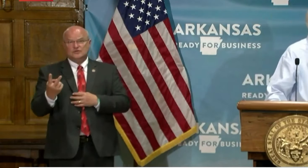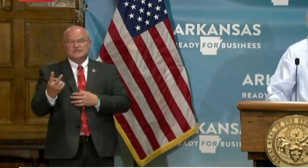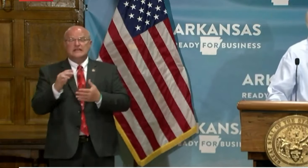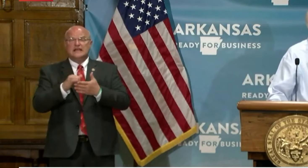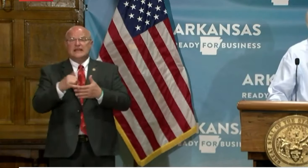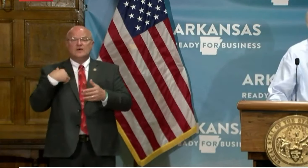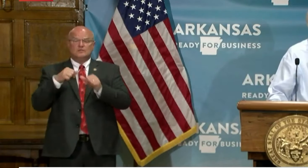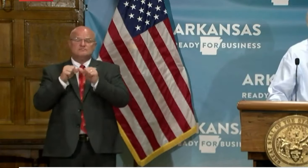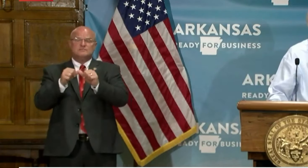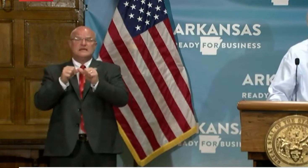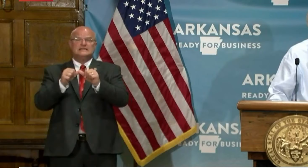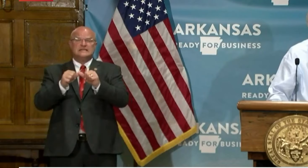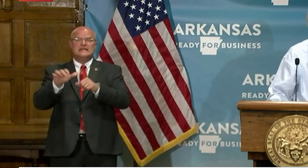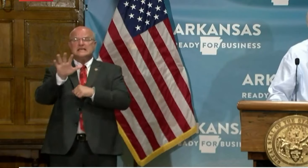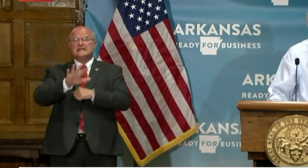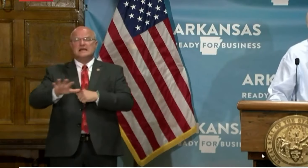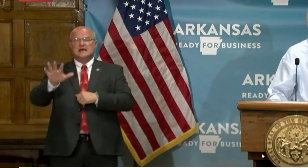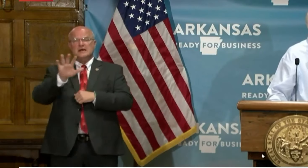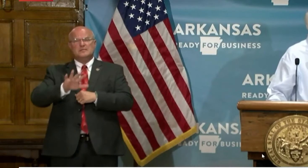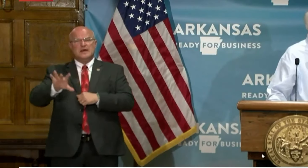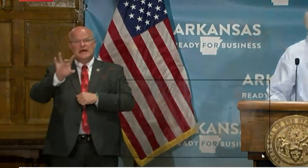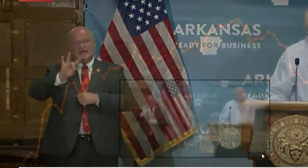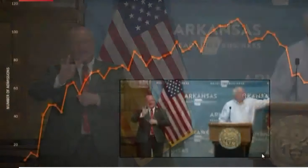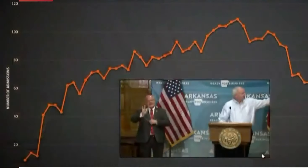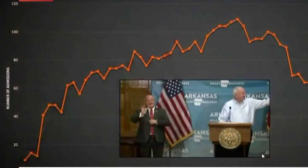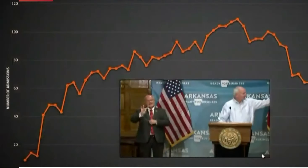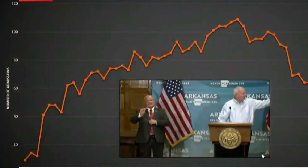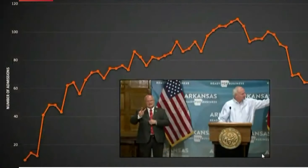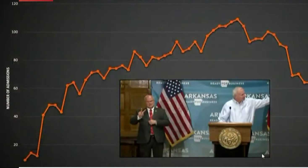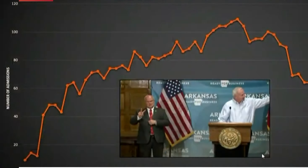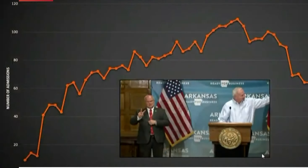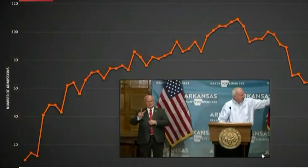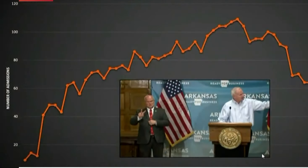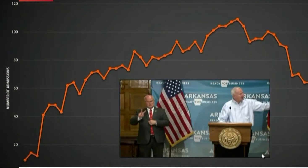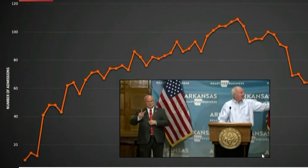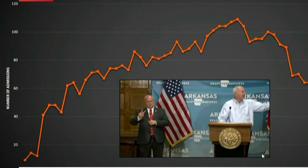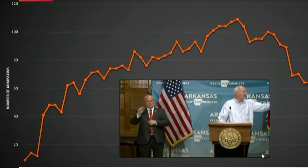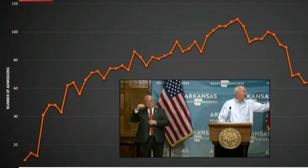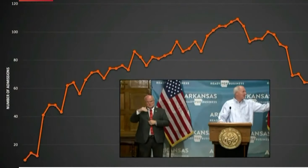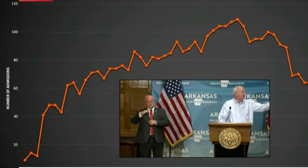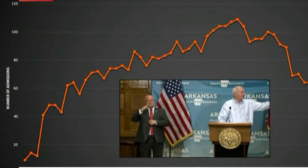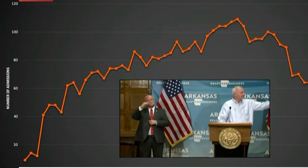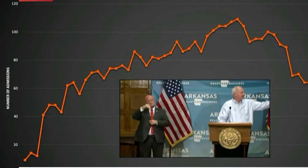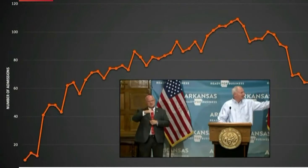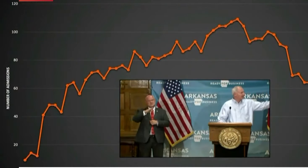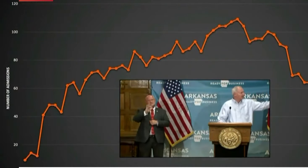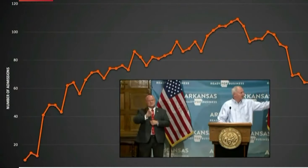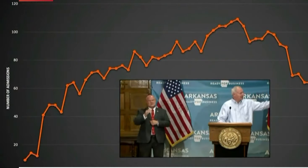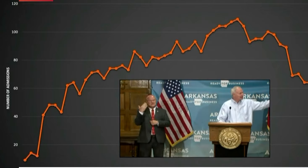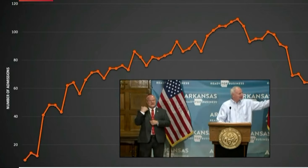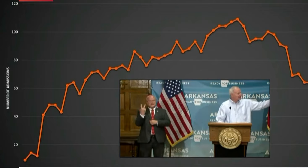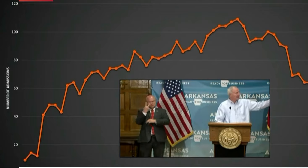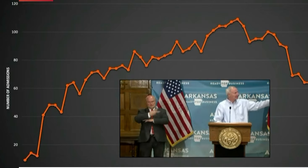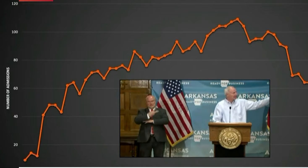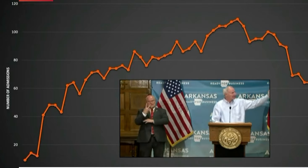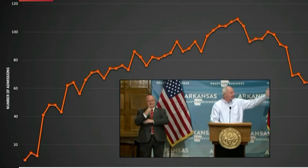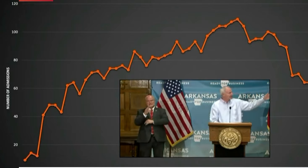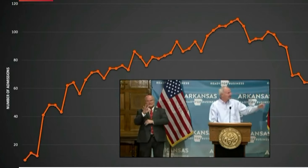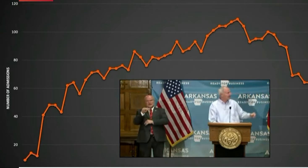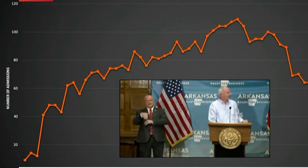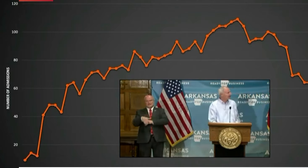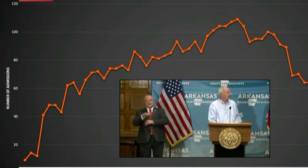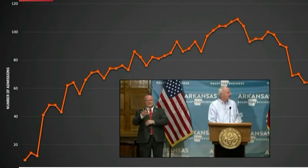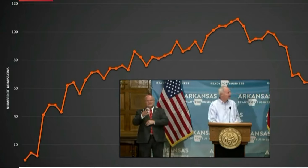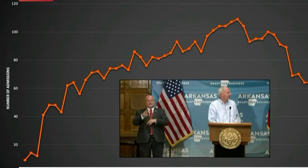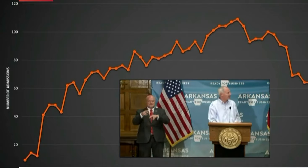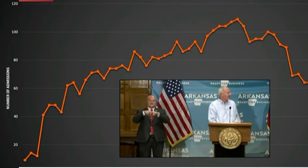that we're maintaining at about 82. We've had a dip down and a dip up the last days, 5 down and